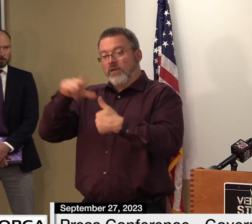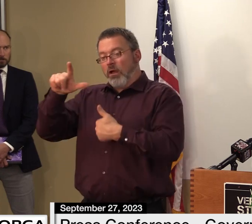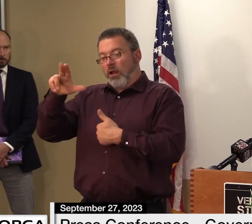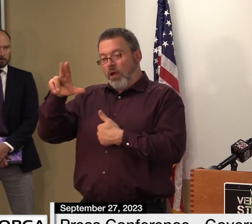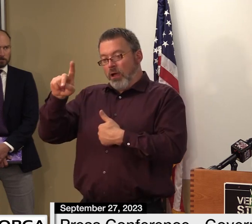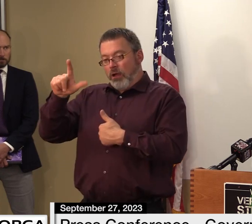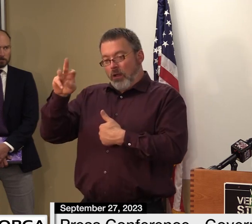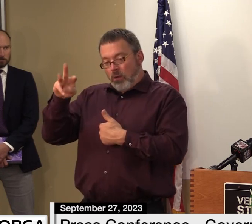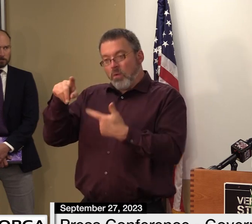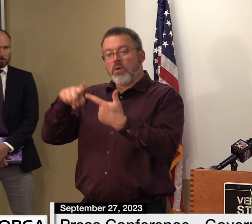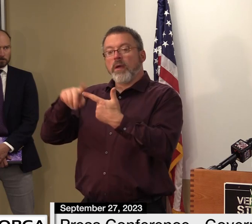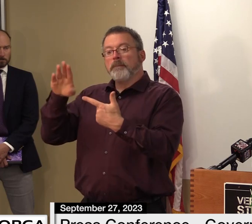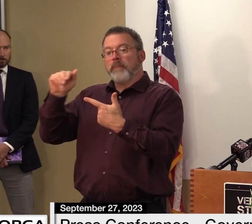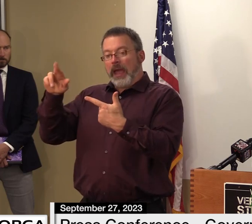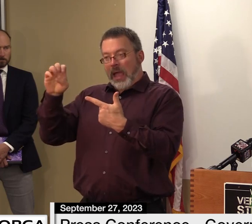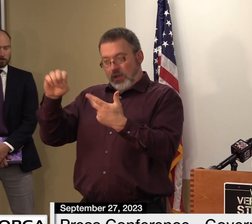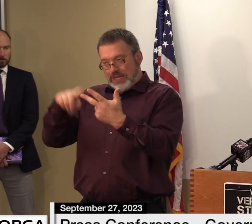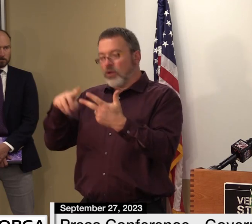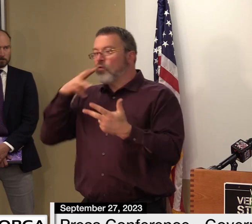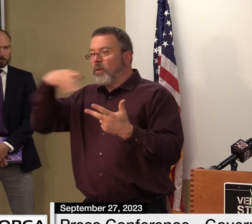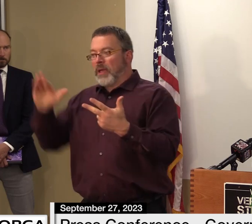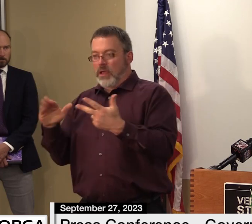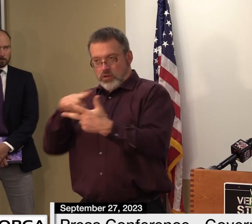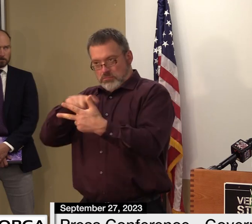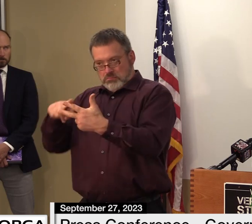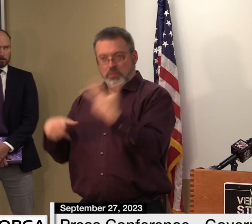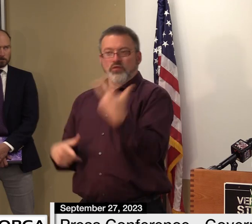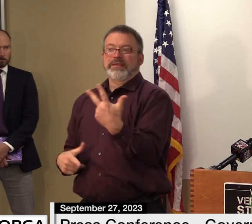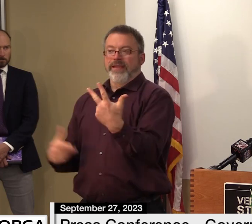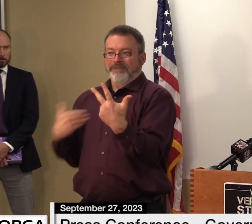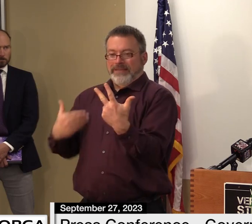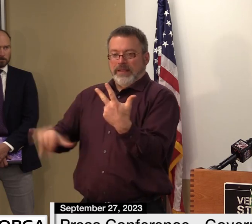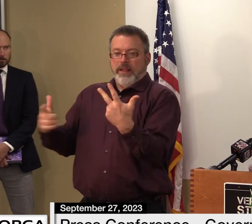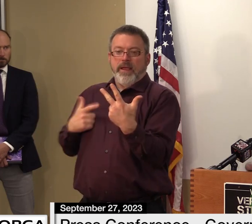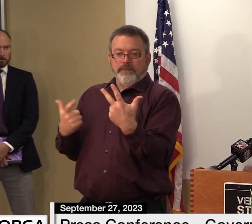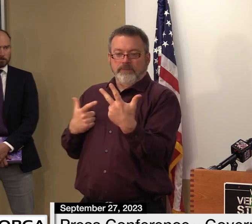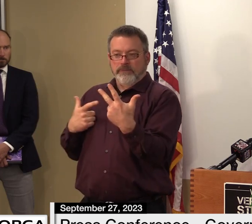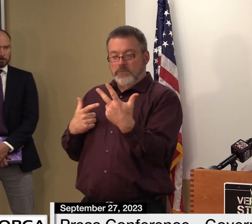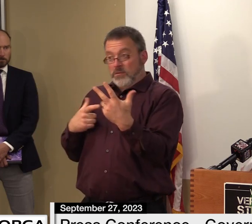Waterbury as the three remaining disaster recovery centers.